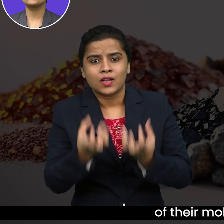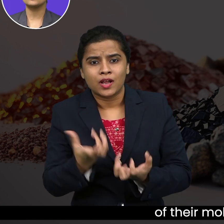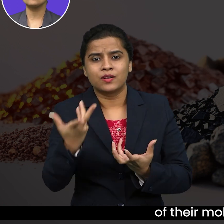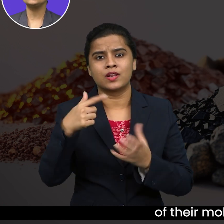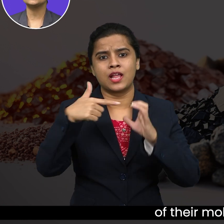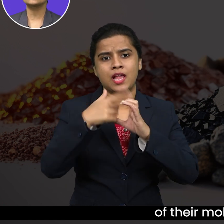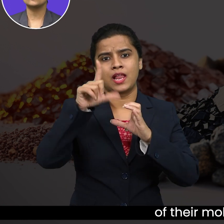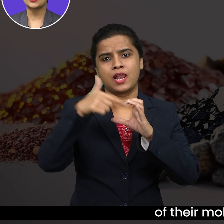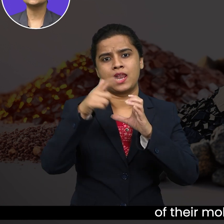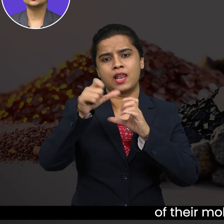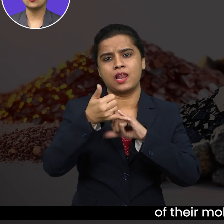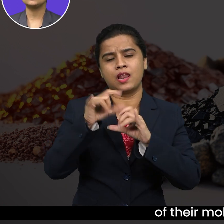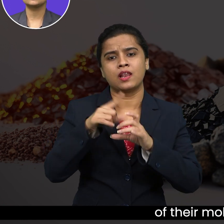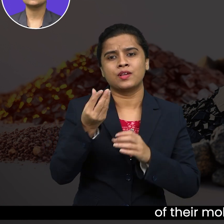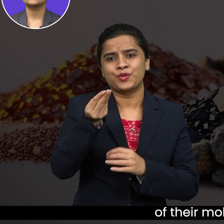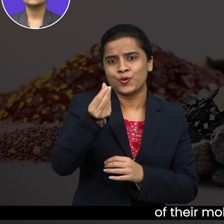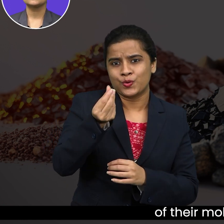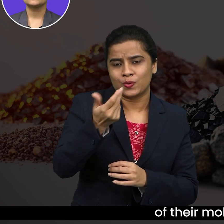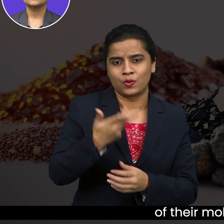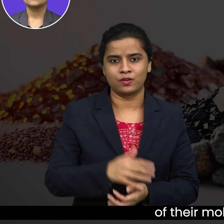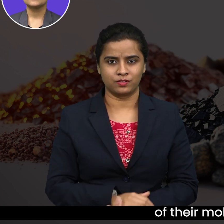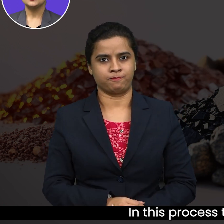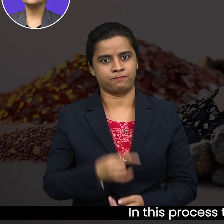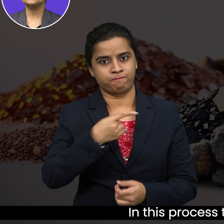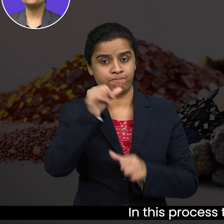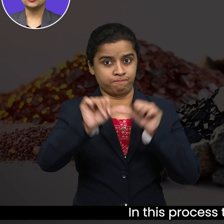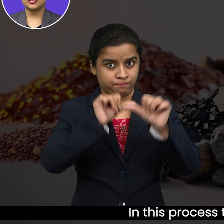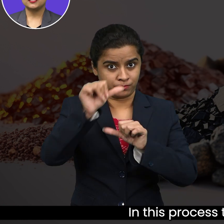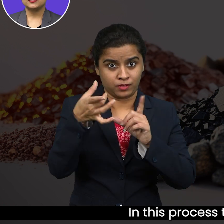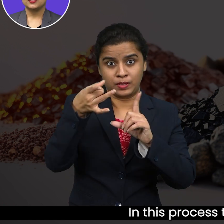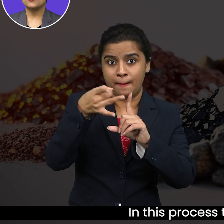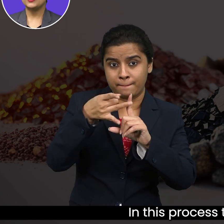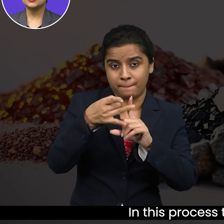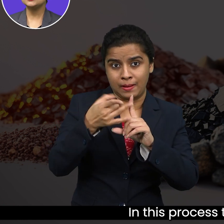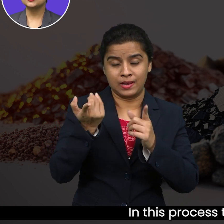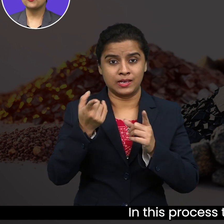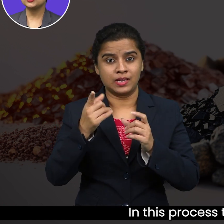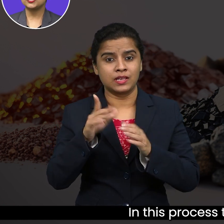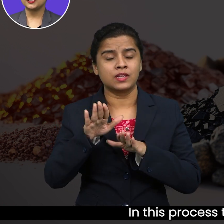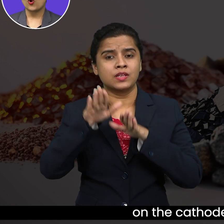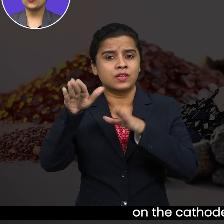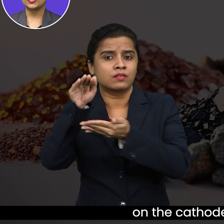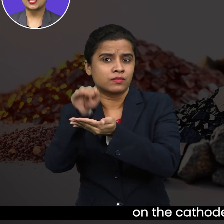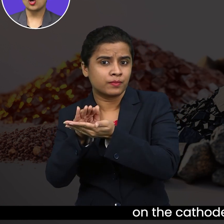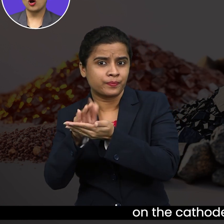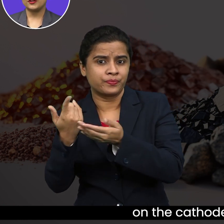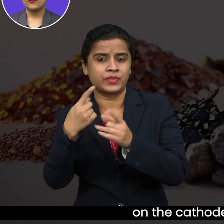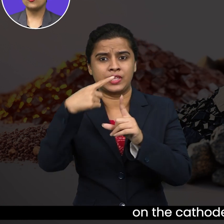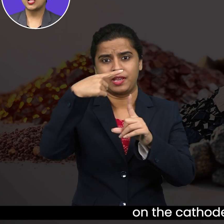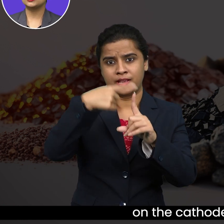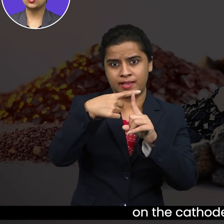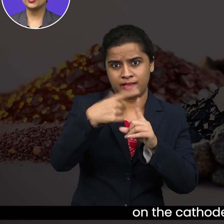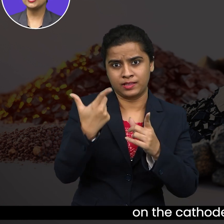electrolysis of their molten chloride salts. In this process, the metal is deposited on the